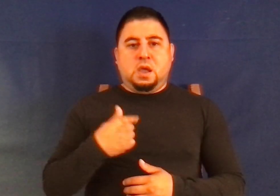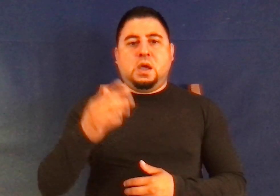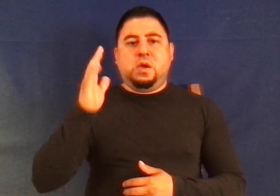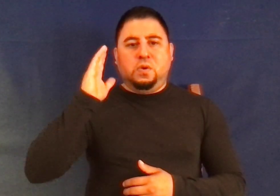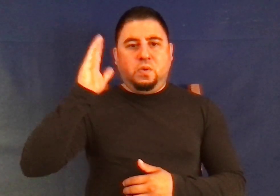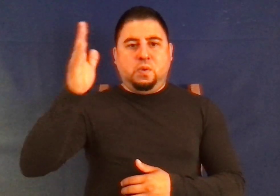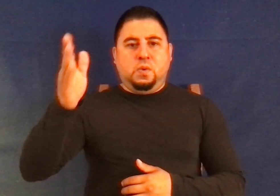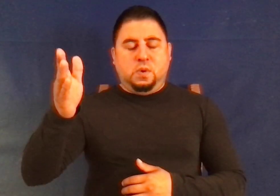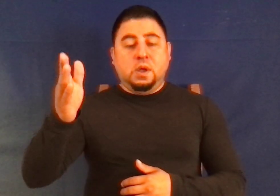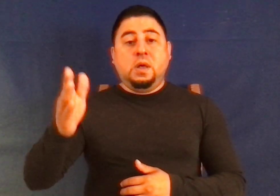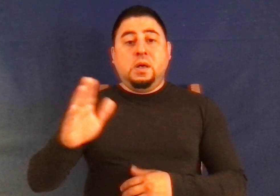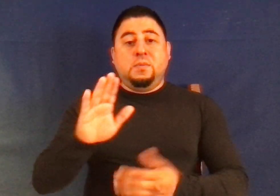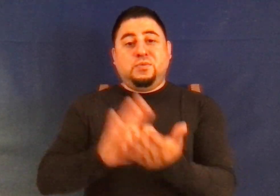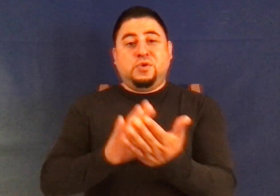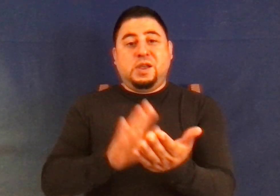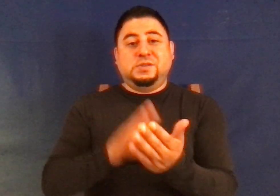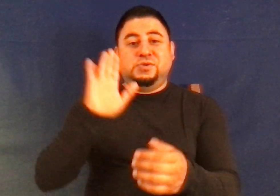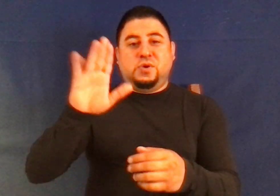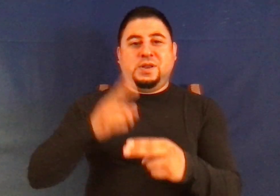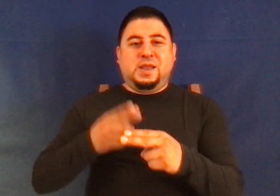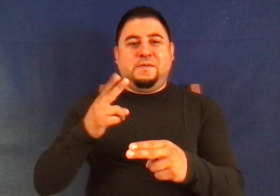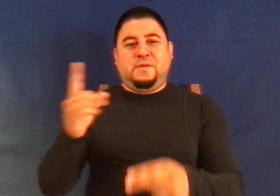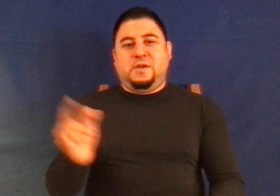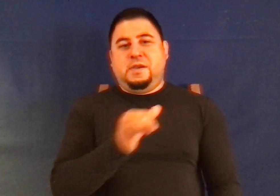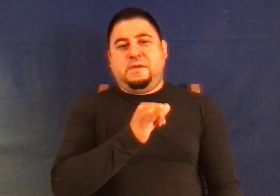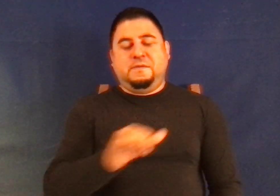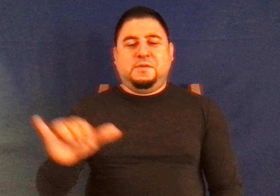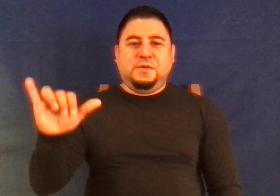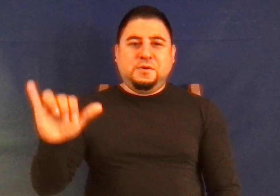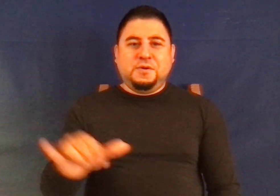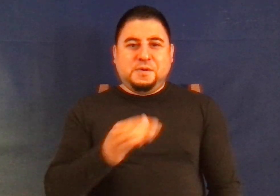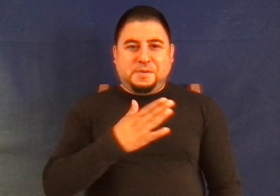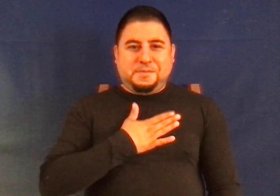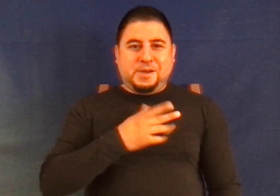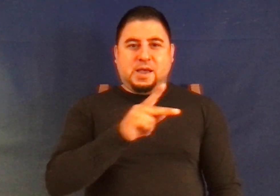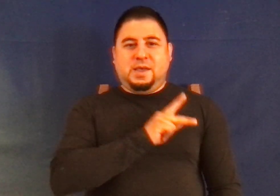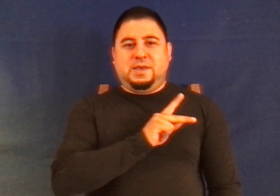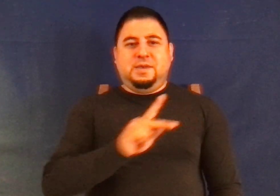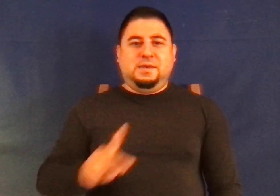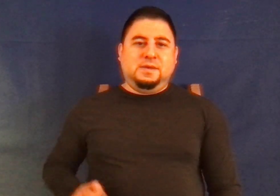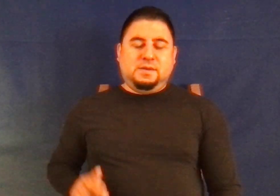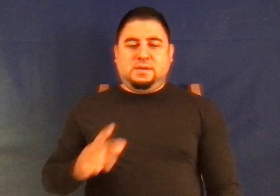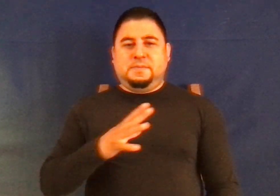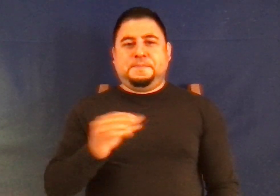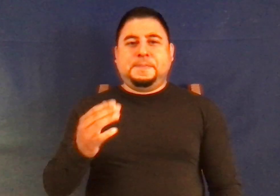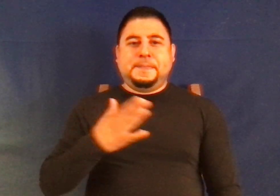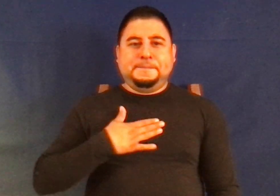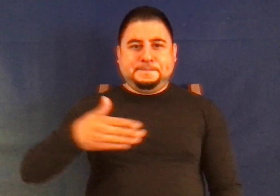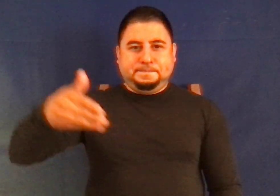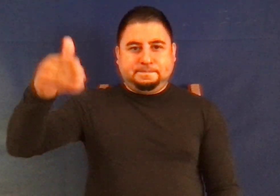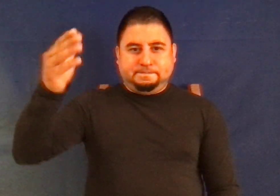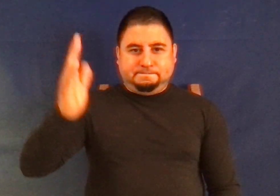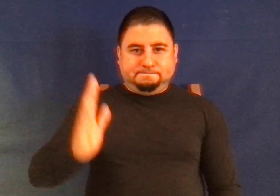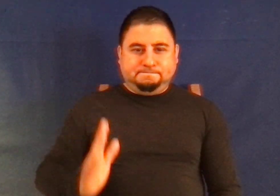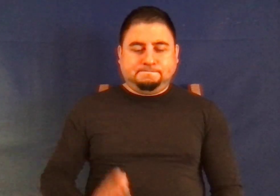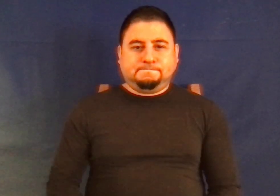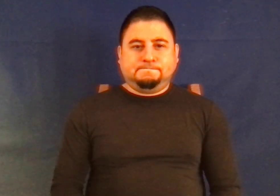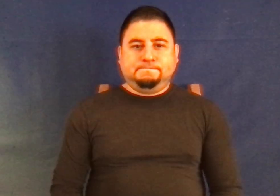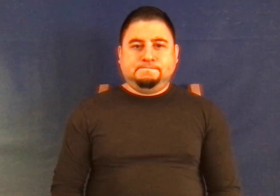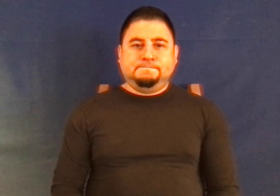I will praise your name forever, my King and my God.